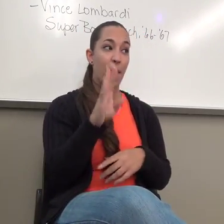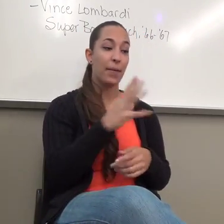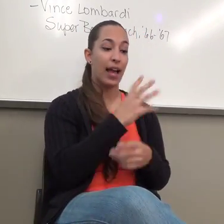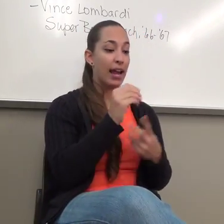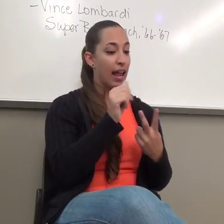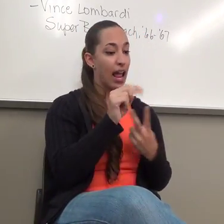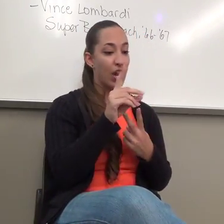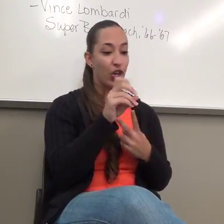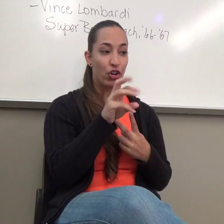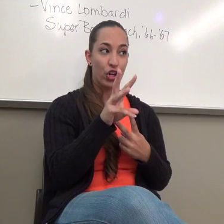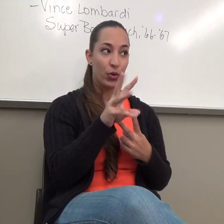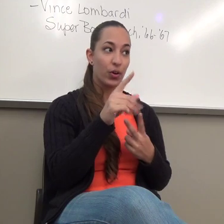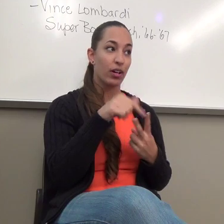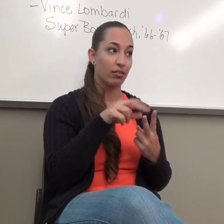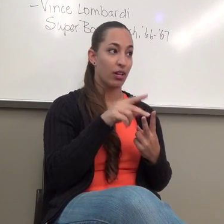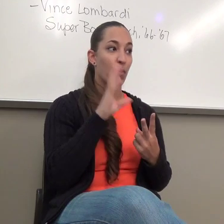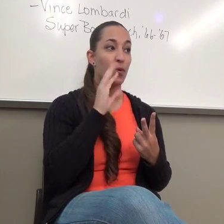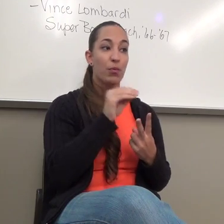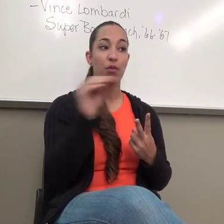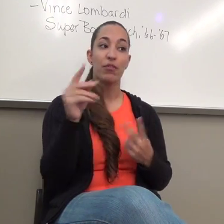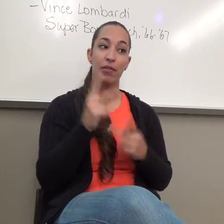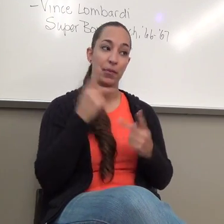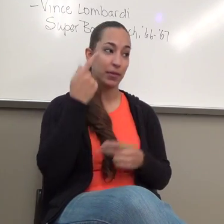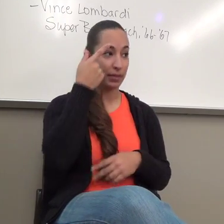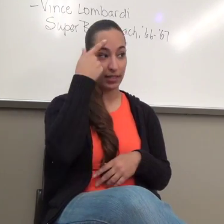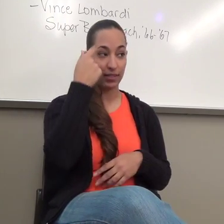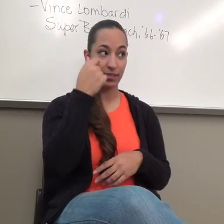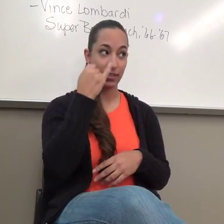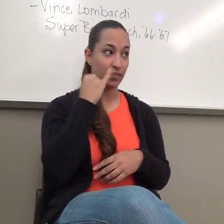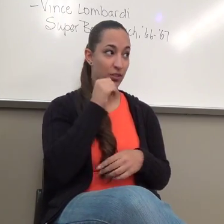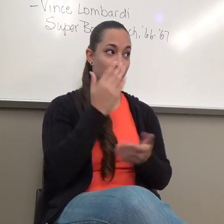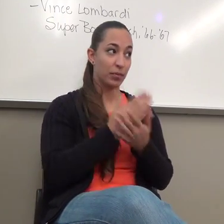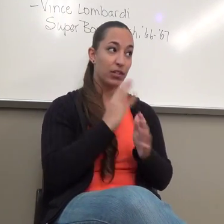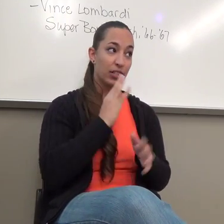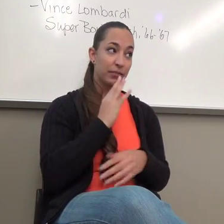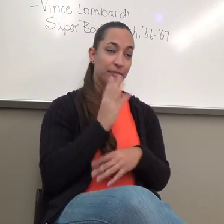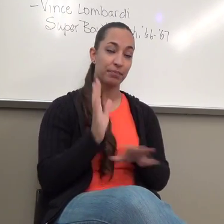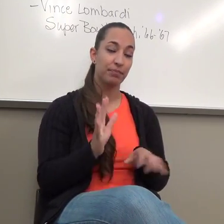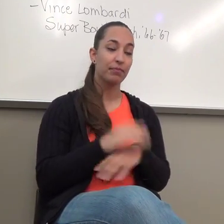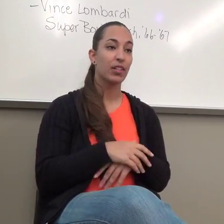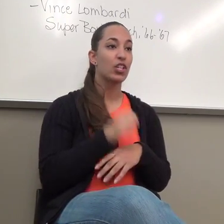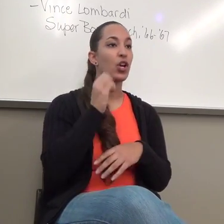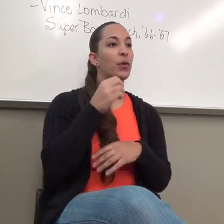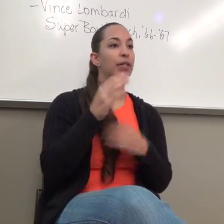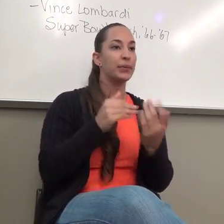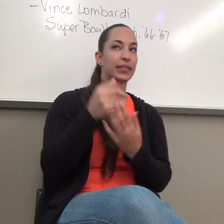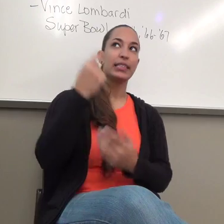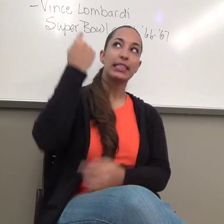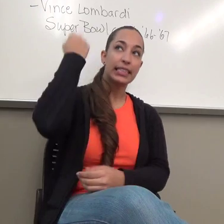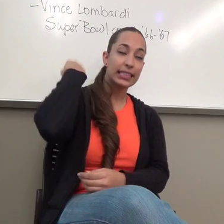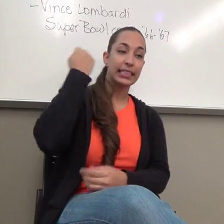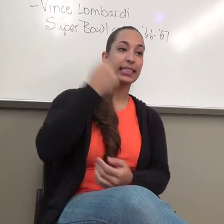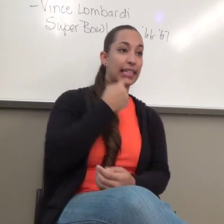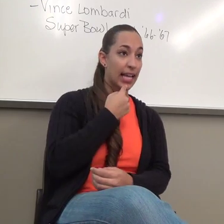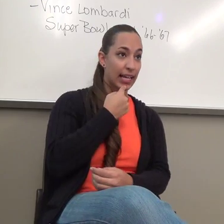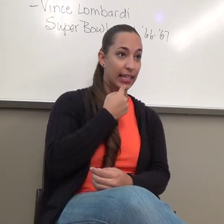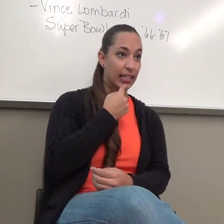talking if you don't stop talking. Okay? So what this guy is saying, and here's another thing. This person isn't a